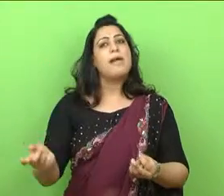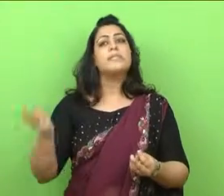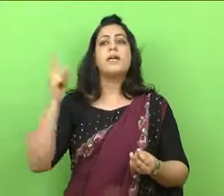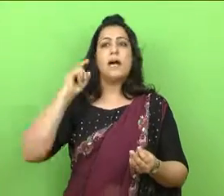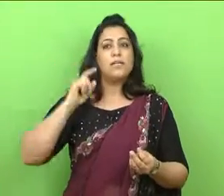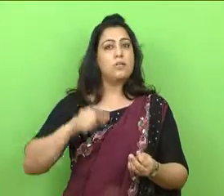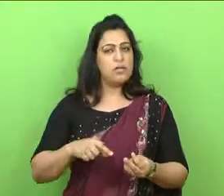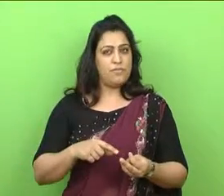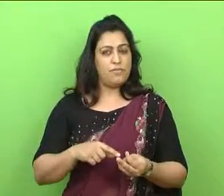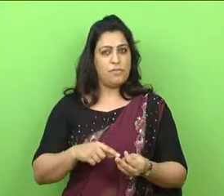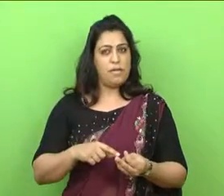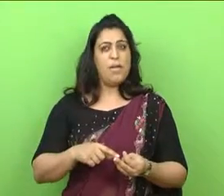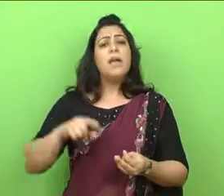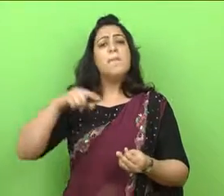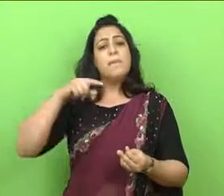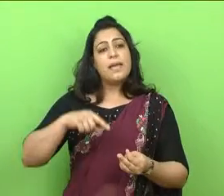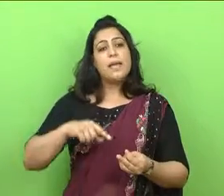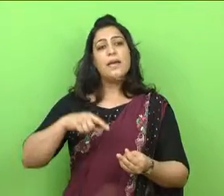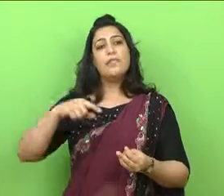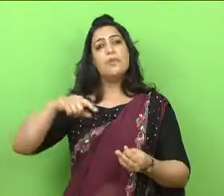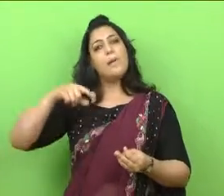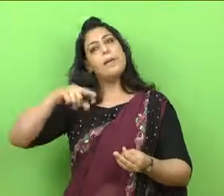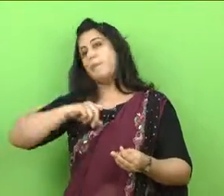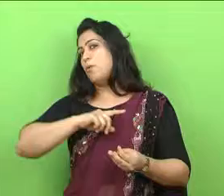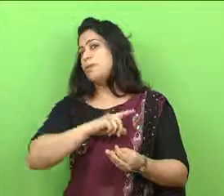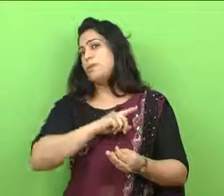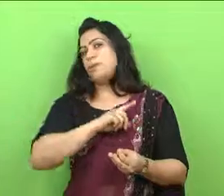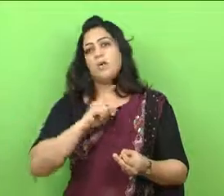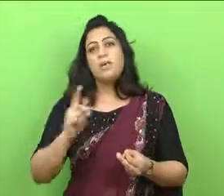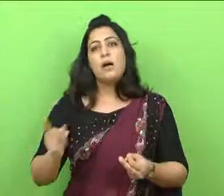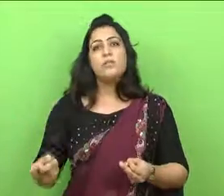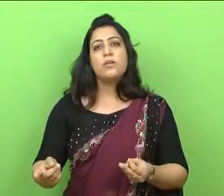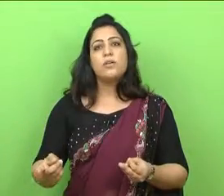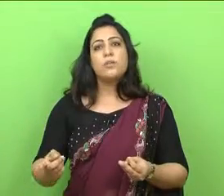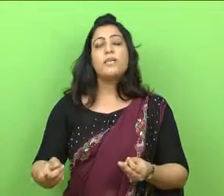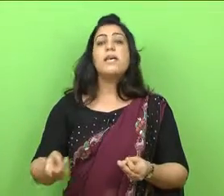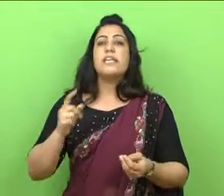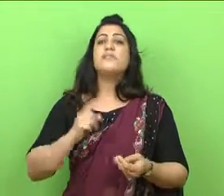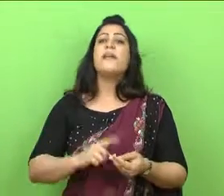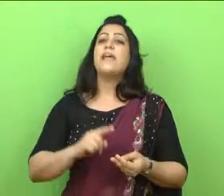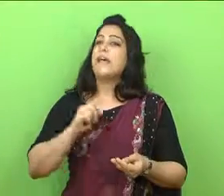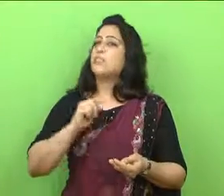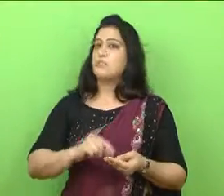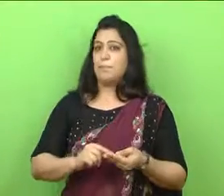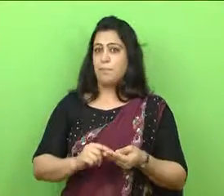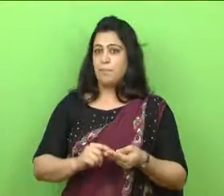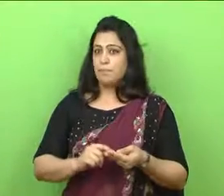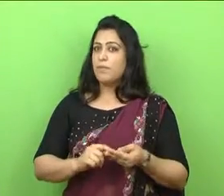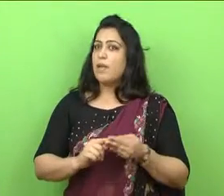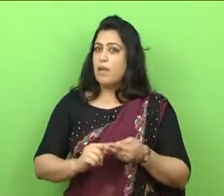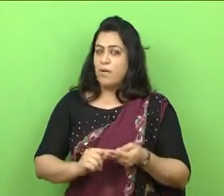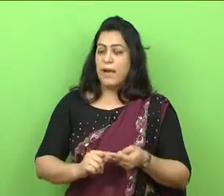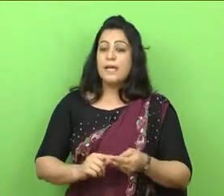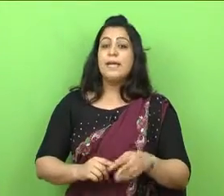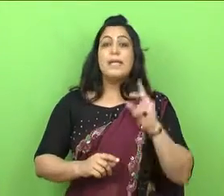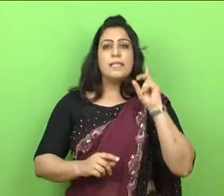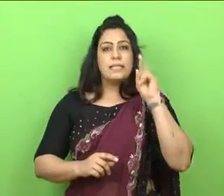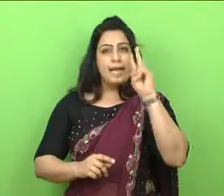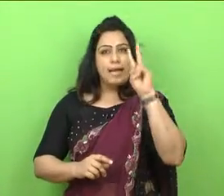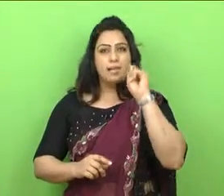motorbikes are the cause of it. Making a rule whereby mopeds are not allowed on the roads is very extreme, right? The second thing,